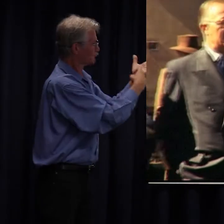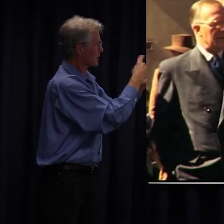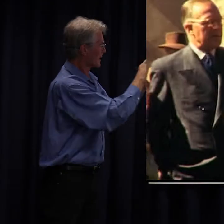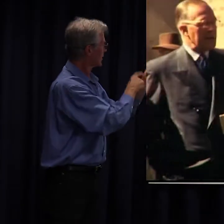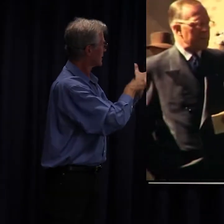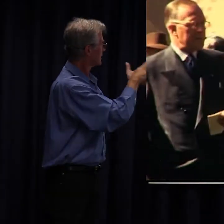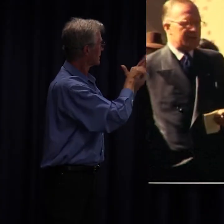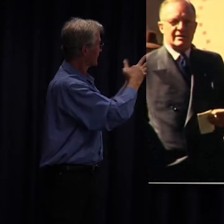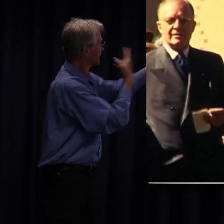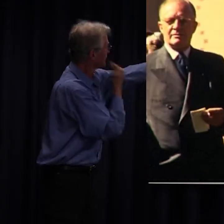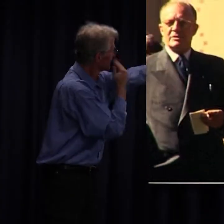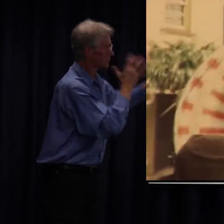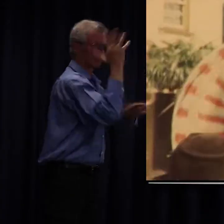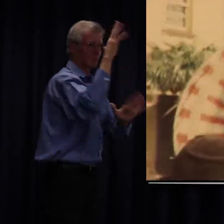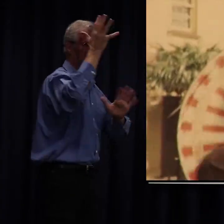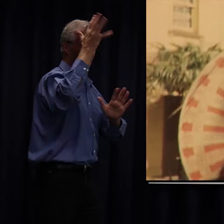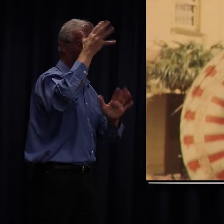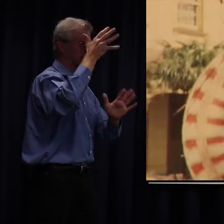Jolimont building, the Deaf Society.